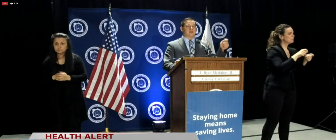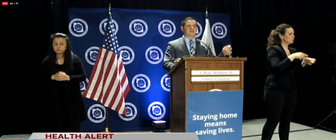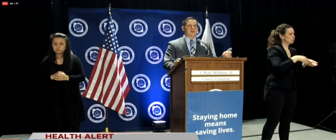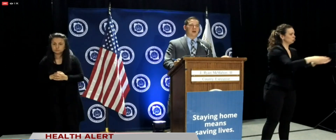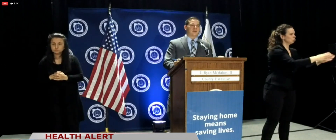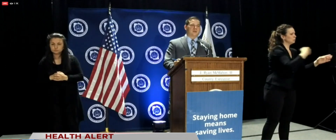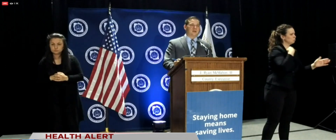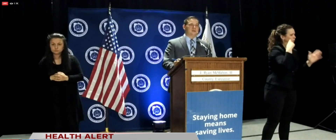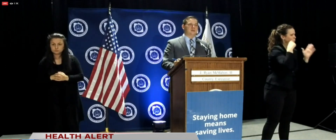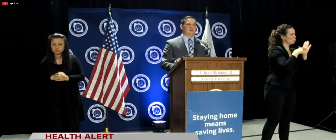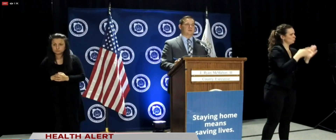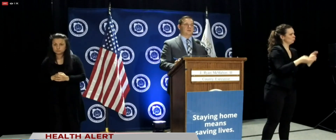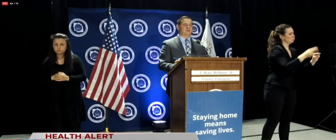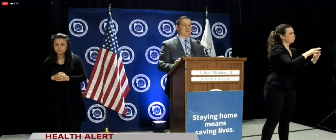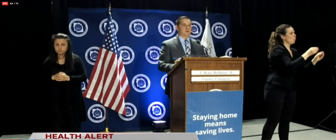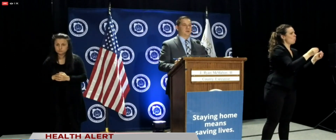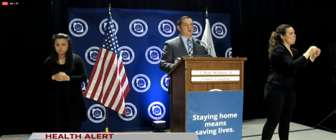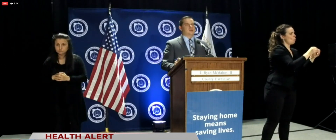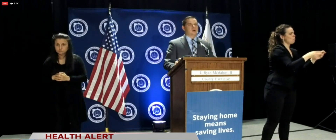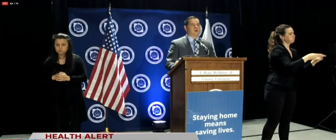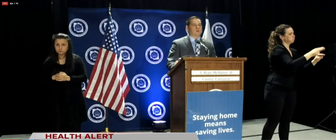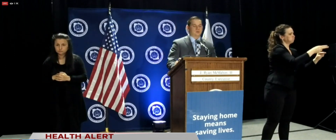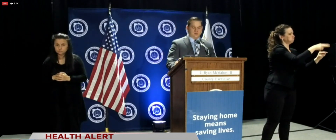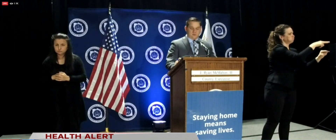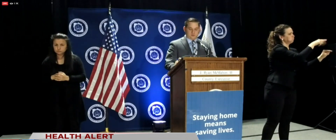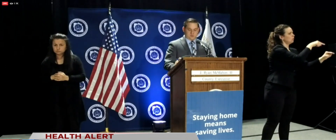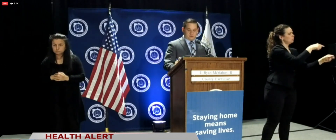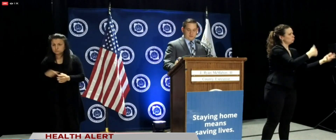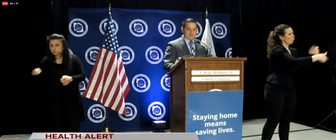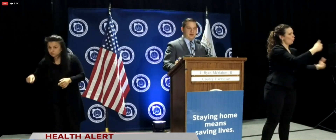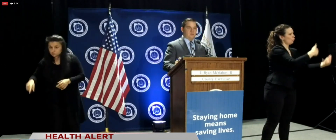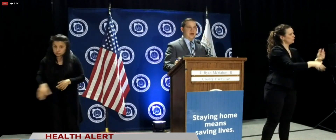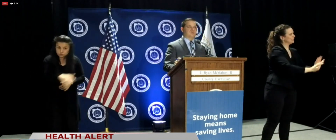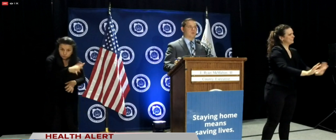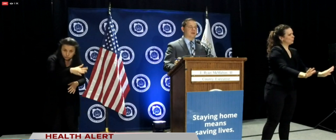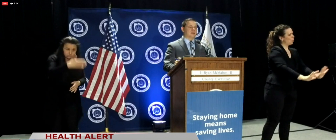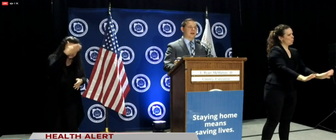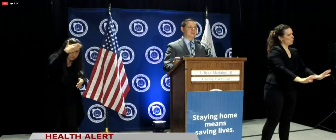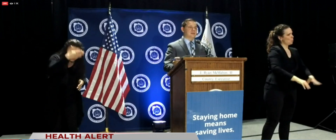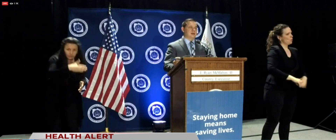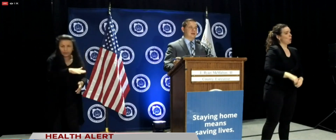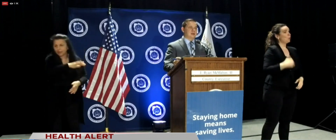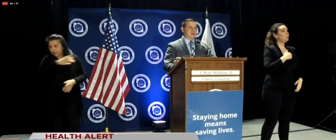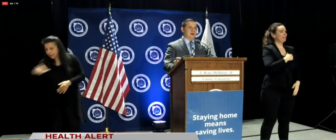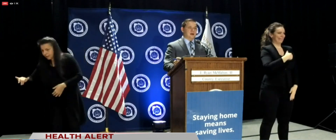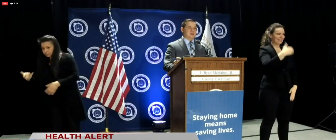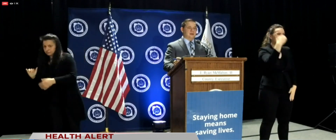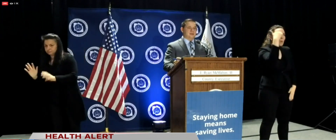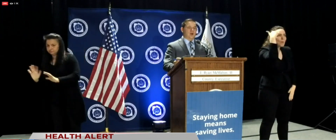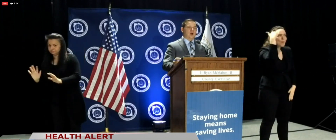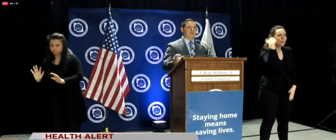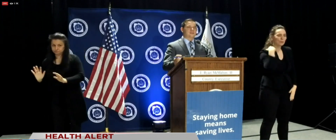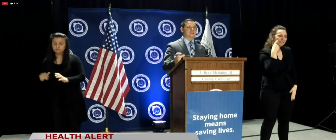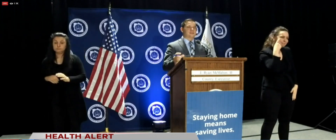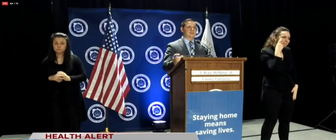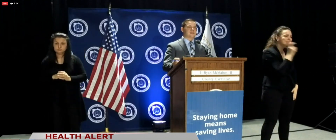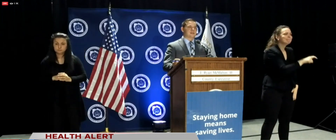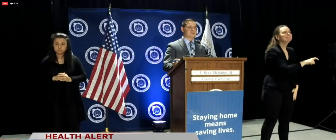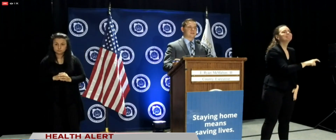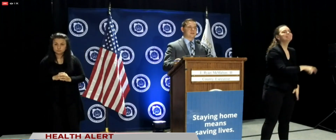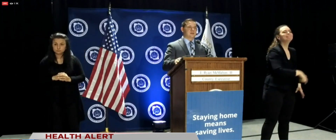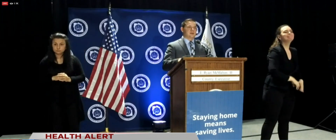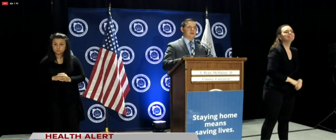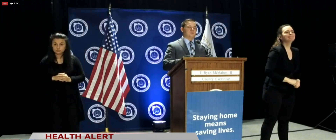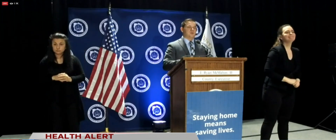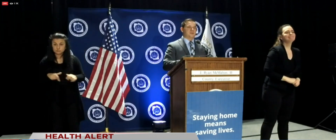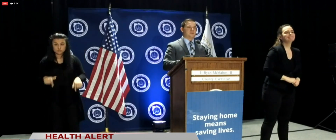somewhere else other than each other. So there's things that we have to recognize that as hard as this